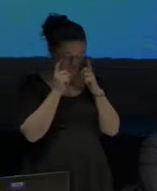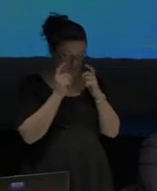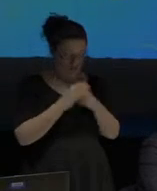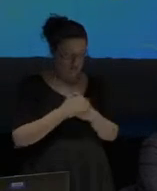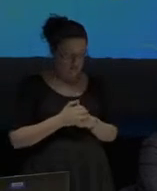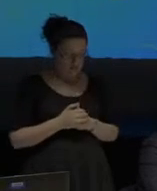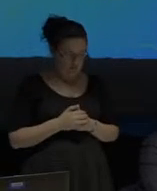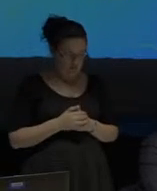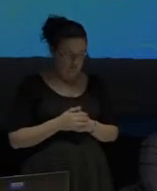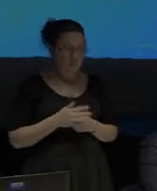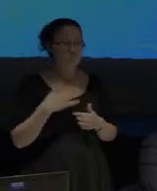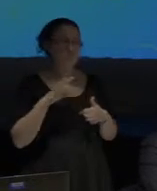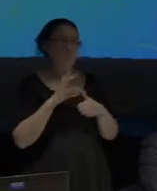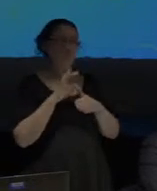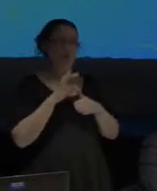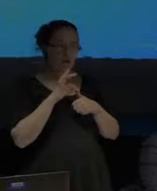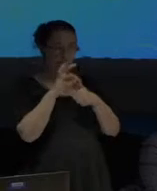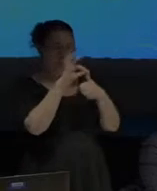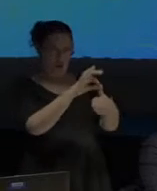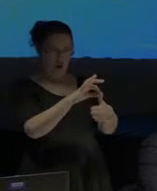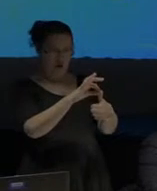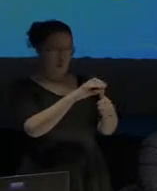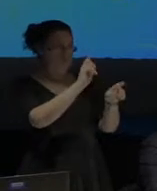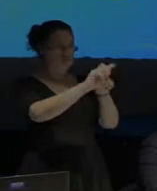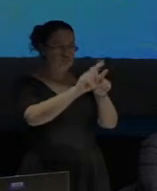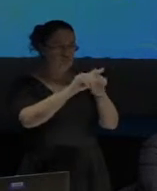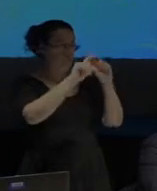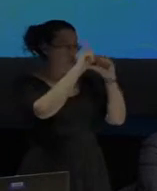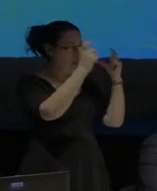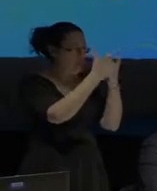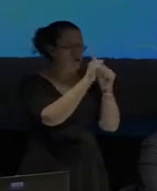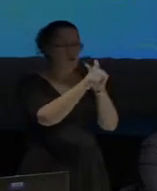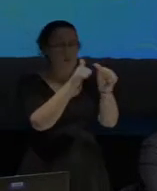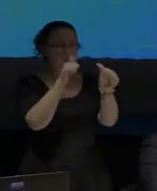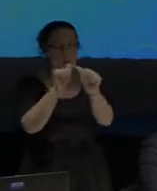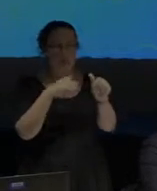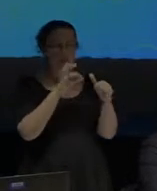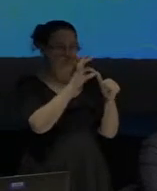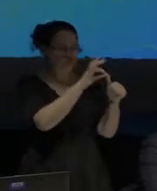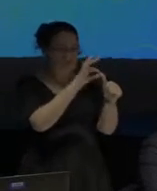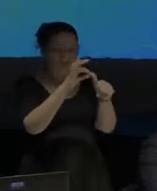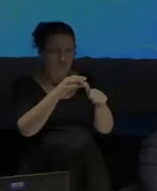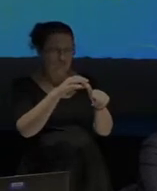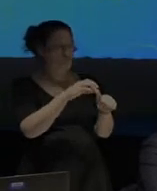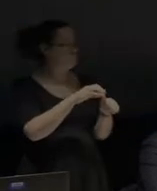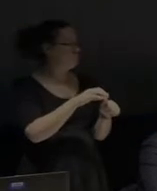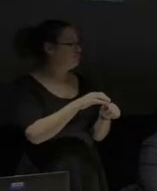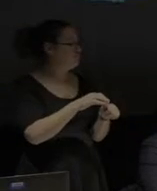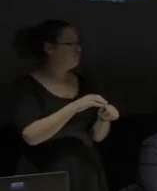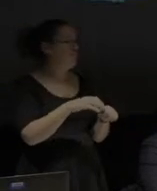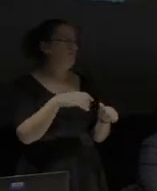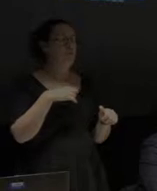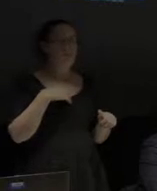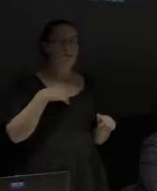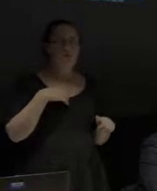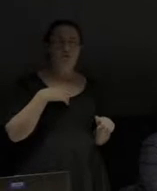I proceeded to apply to different accountancy companies, as you do. And that was an eye-opener for